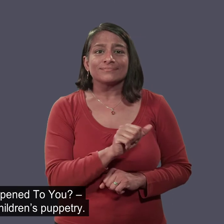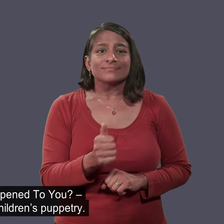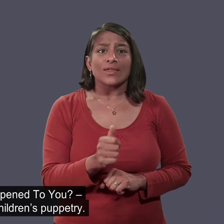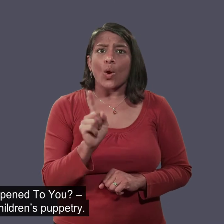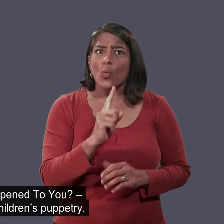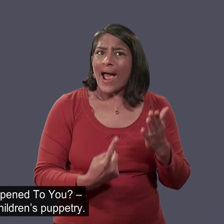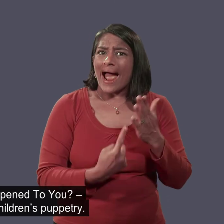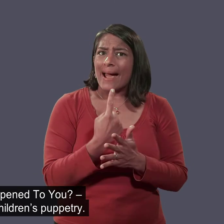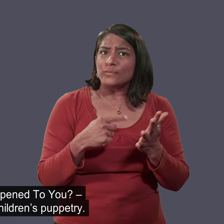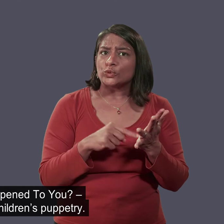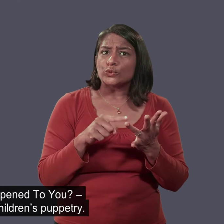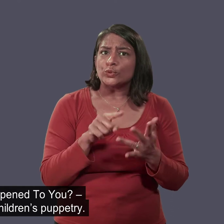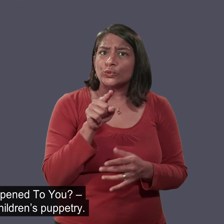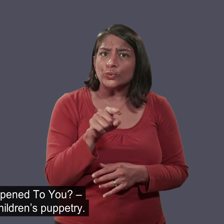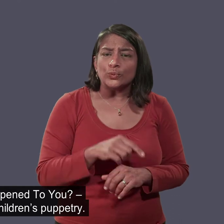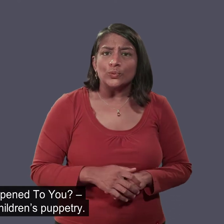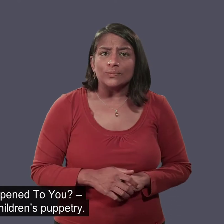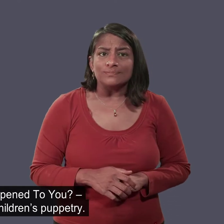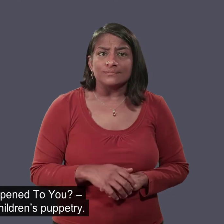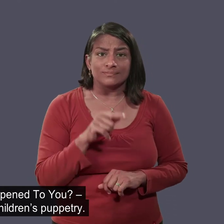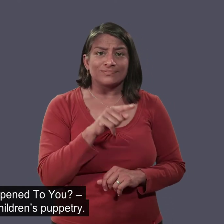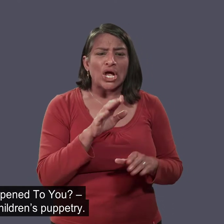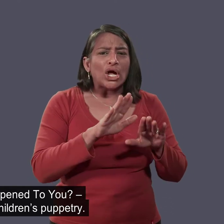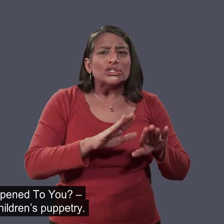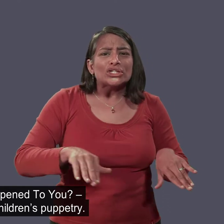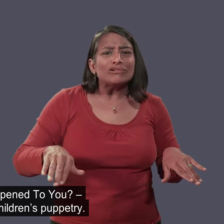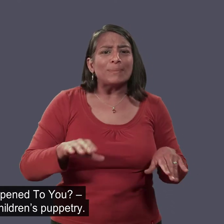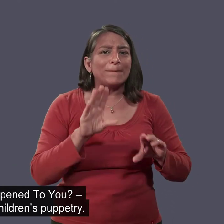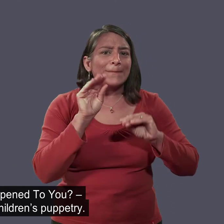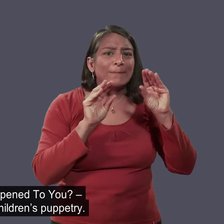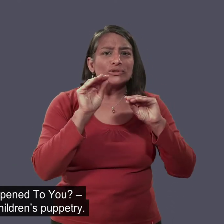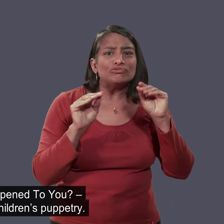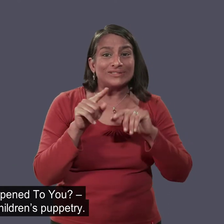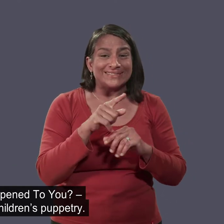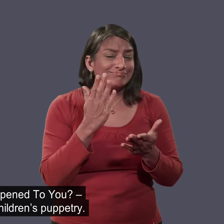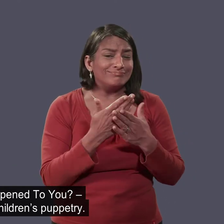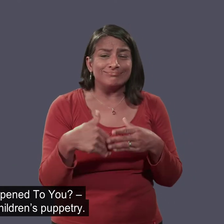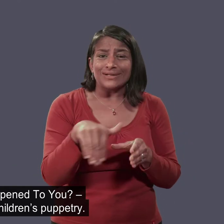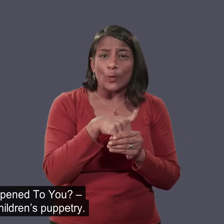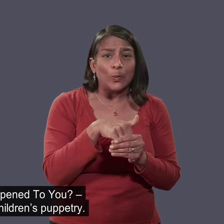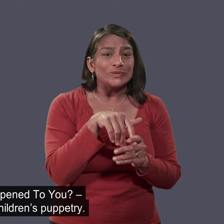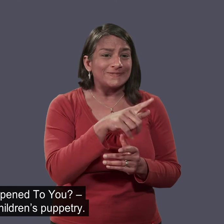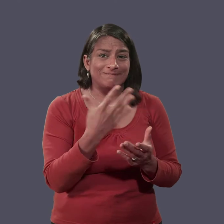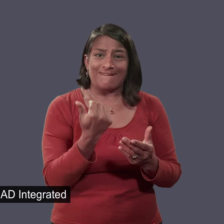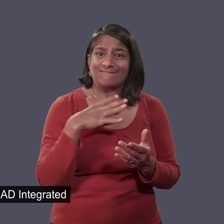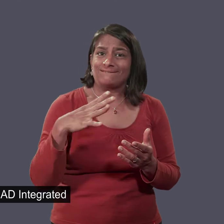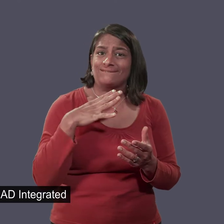What happened to you? Inclusive children's puppetry, BSL and audio description